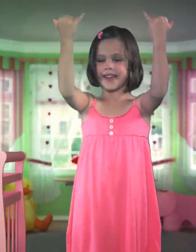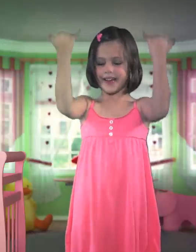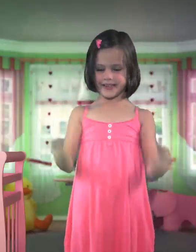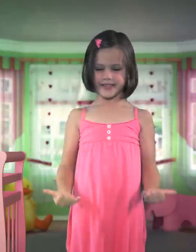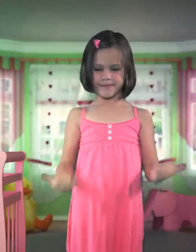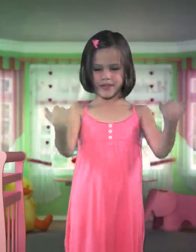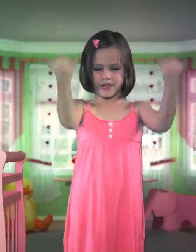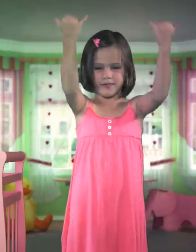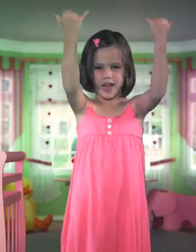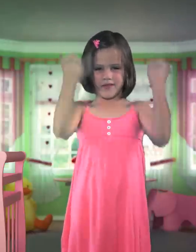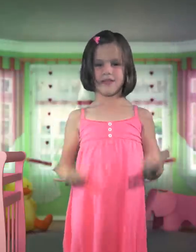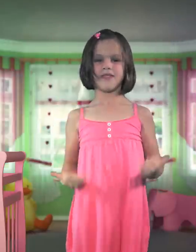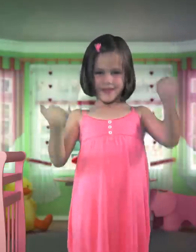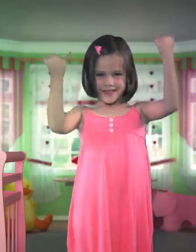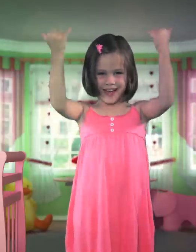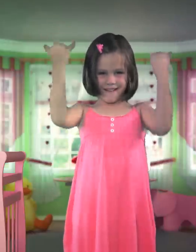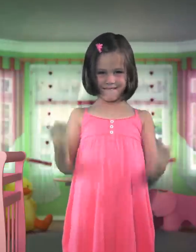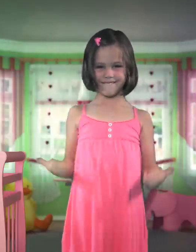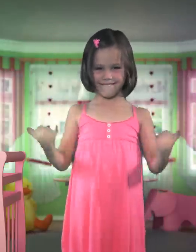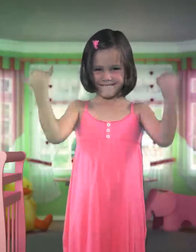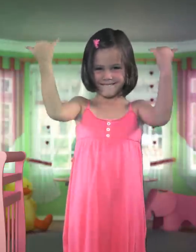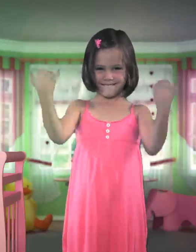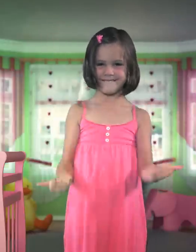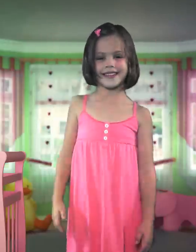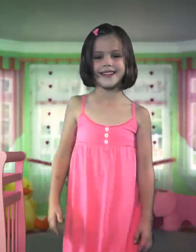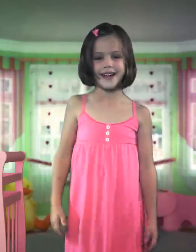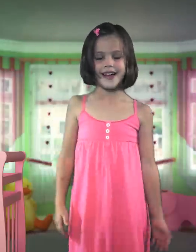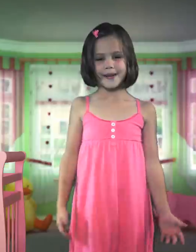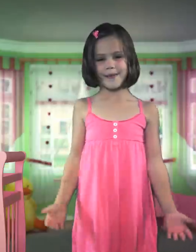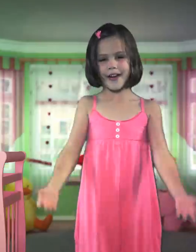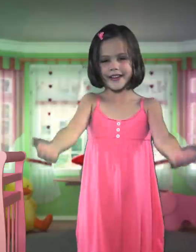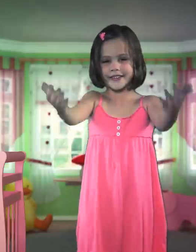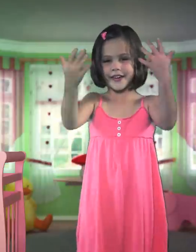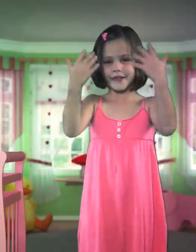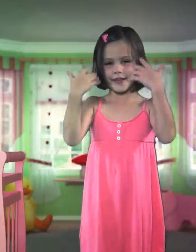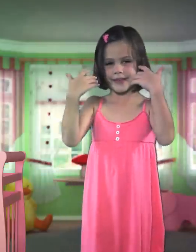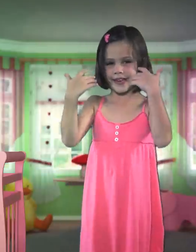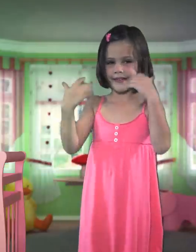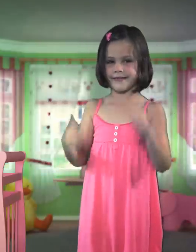and just pull them down. Now. Come on and join with me.